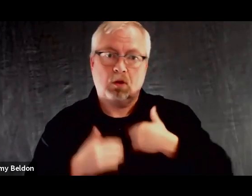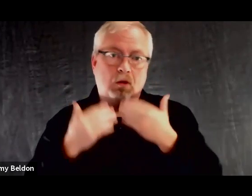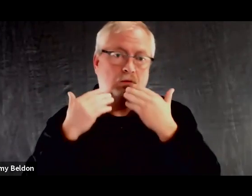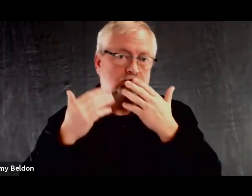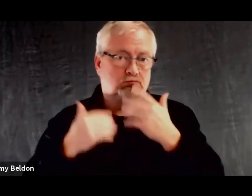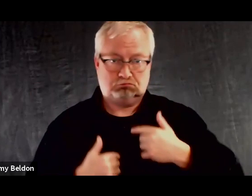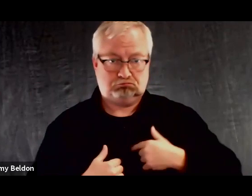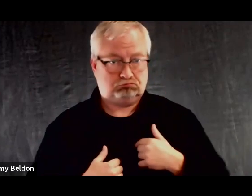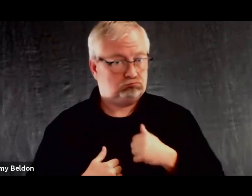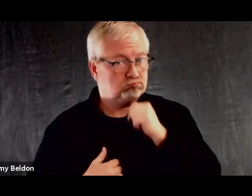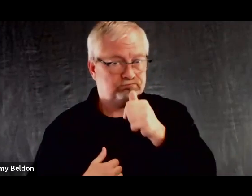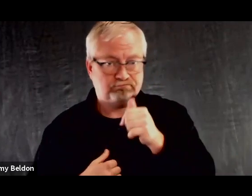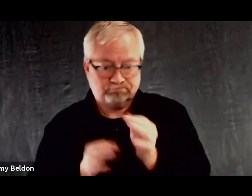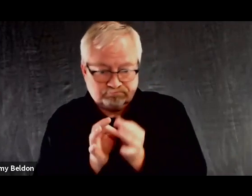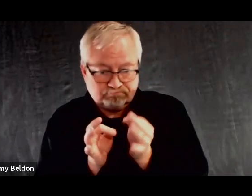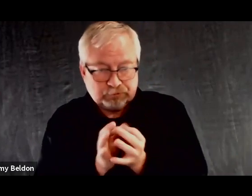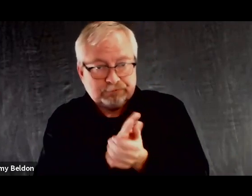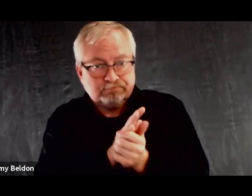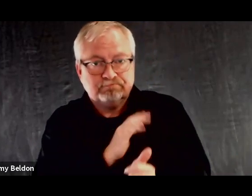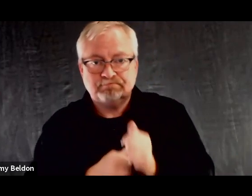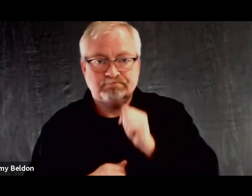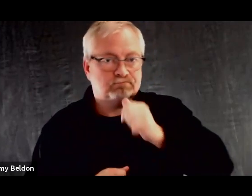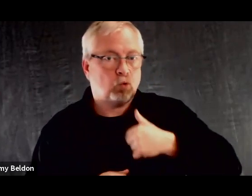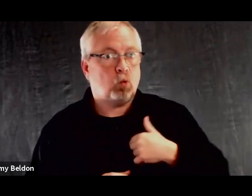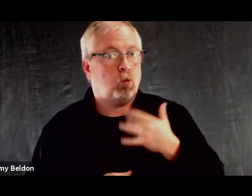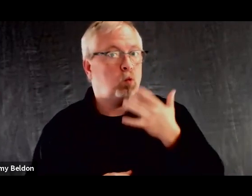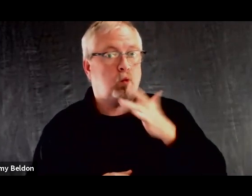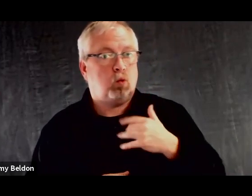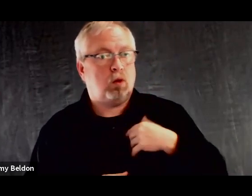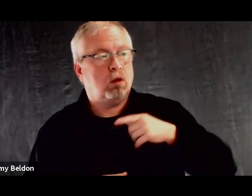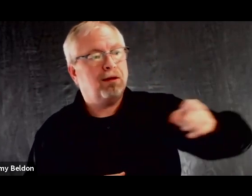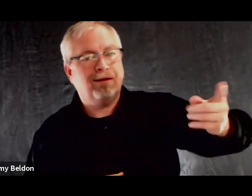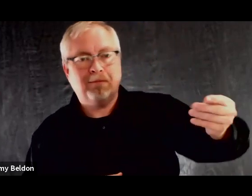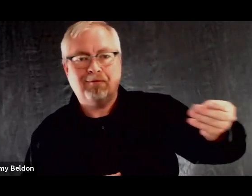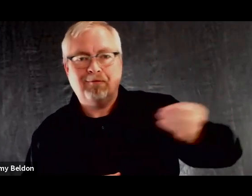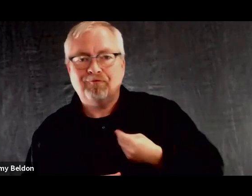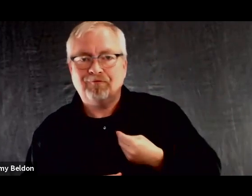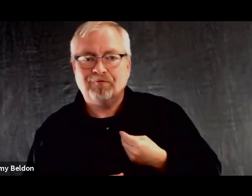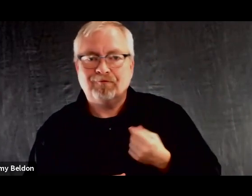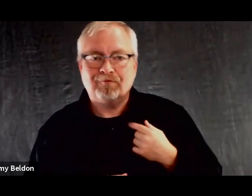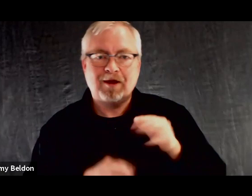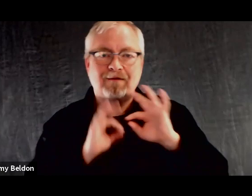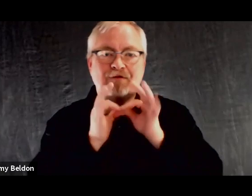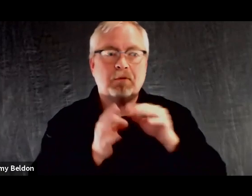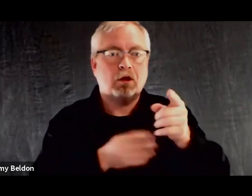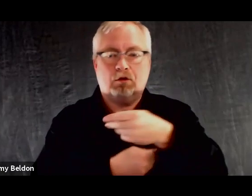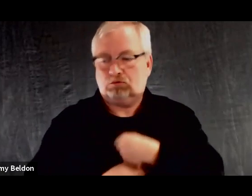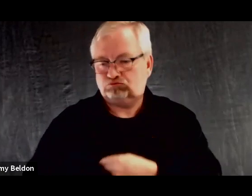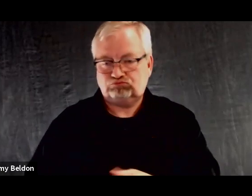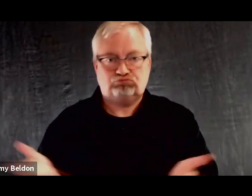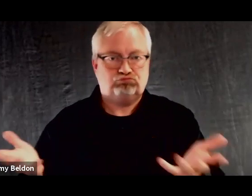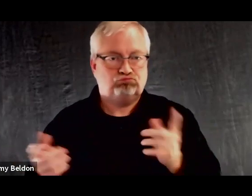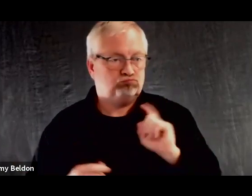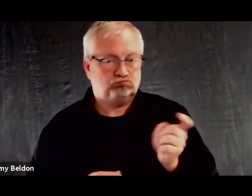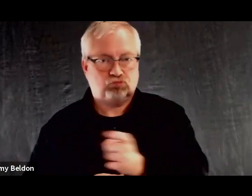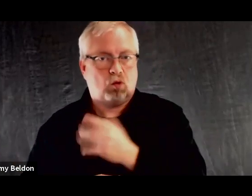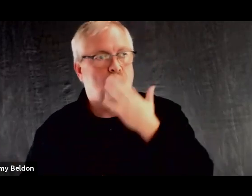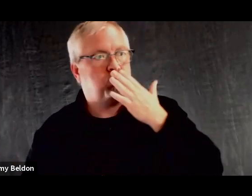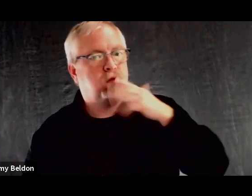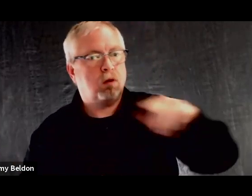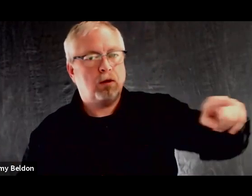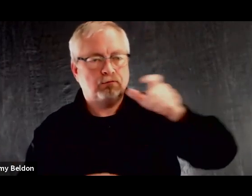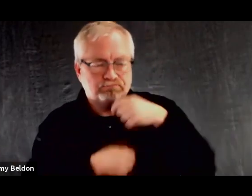so someone provided me with our family with some masks, and so I'm grateful for that.